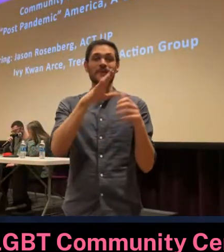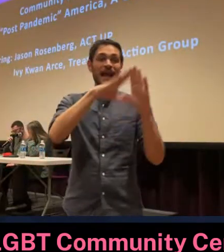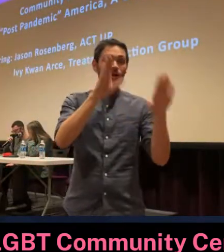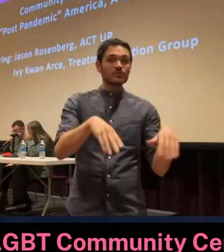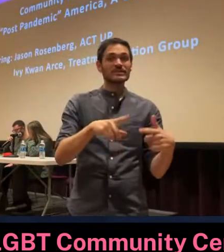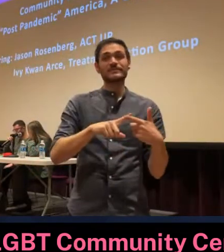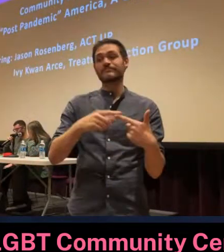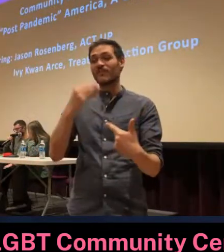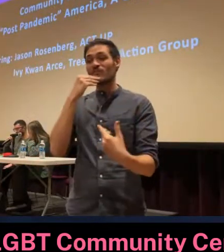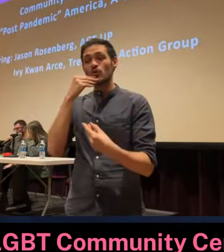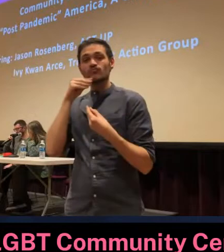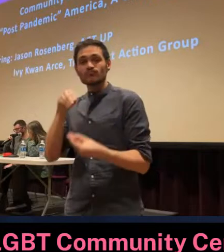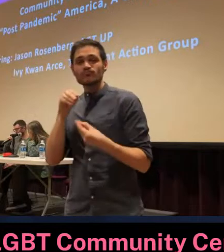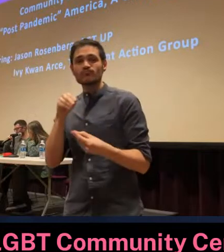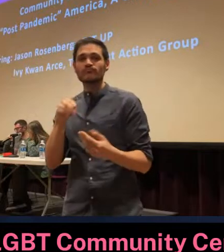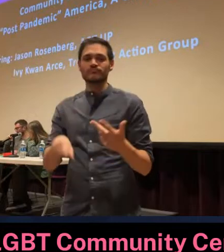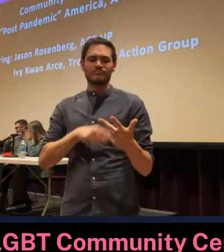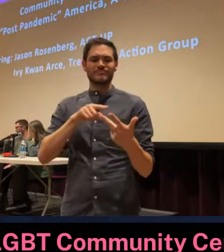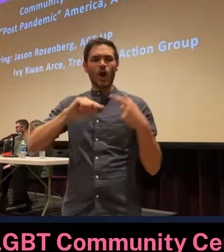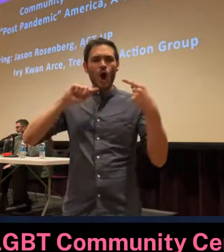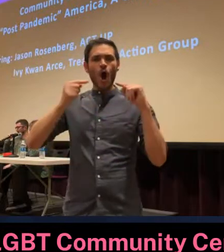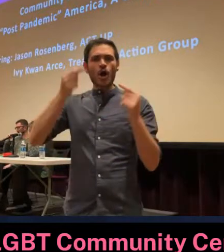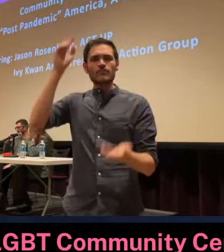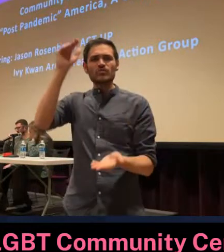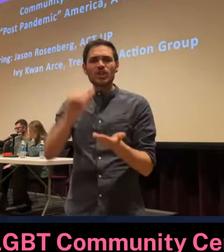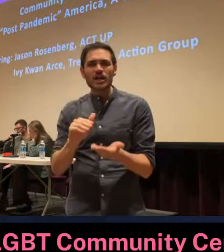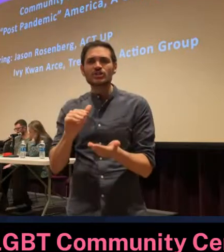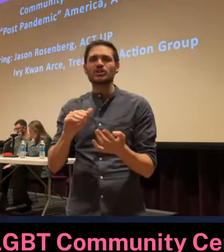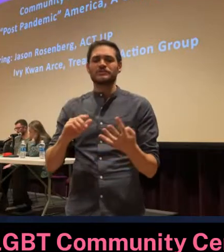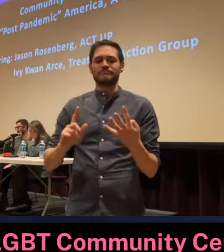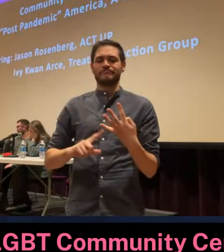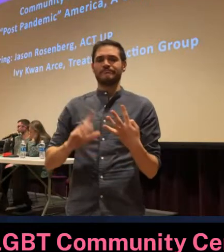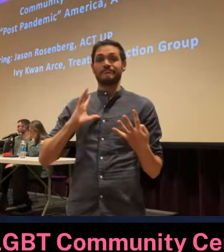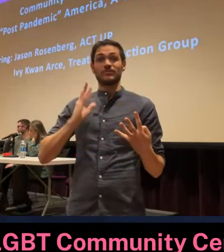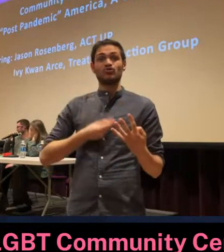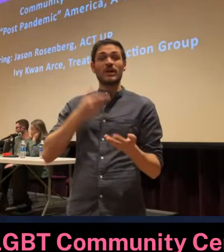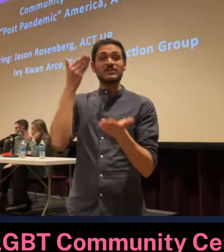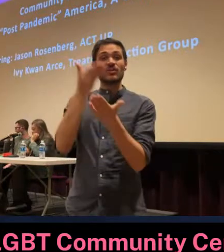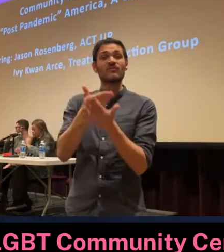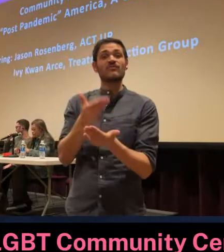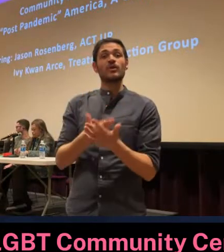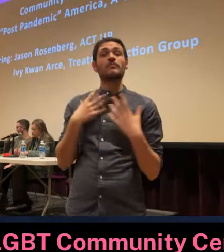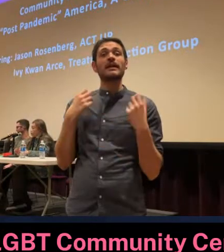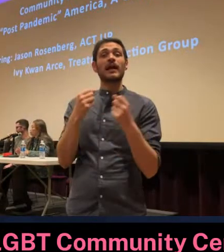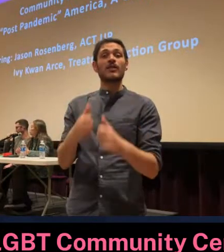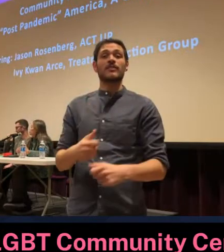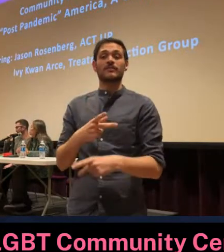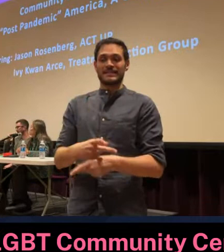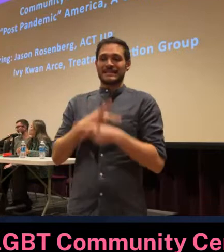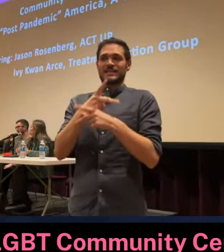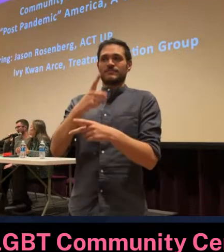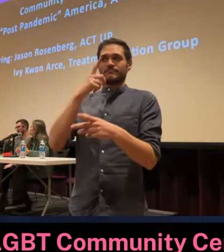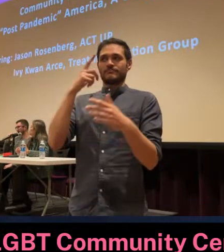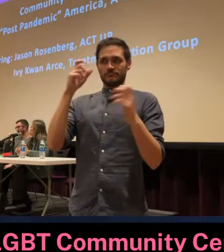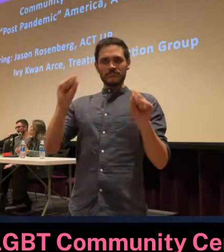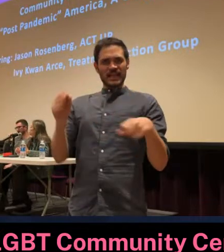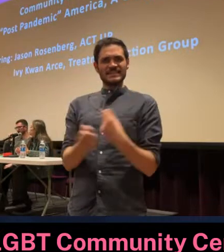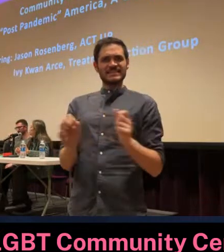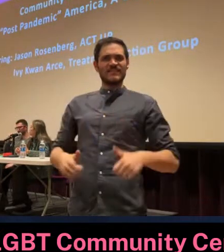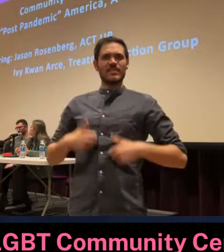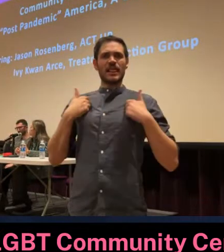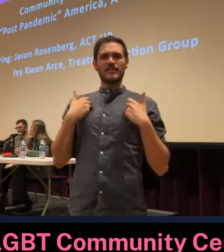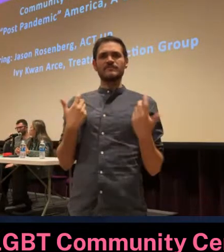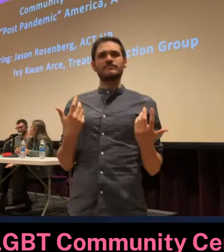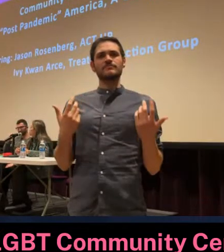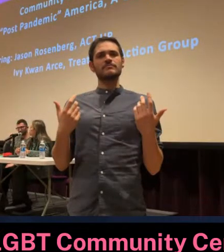is healthcare. Harm reduction is healthcare. And of course, trans-affirming healthcare is life-saving healthcare. So I'm going to kick it